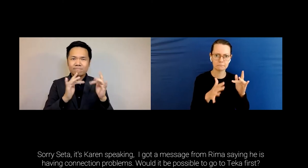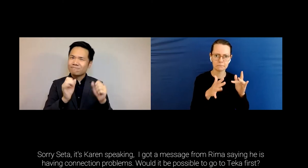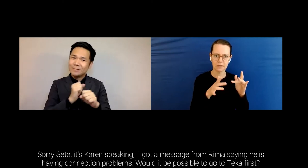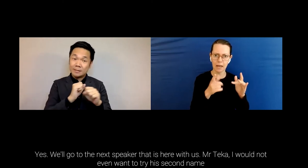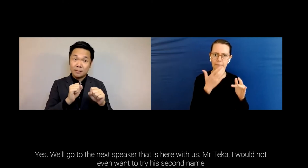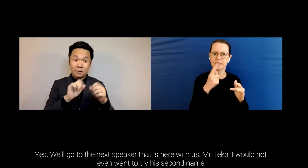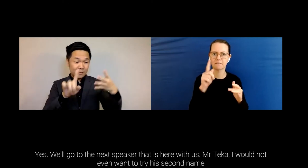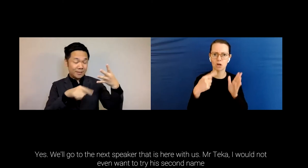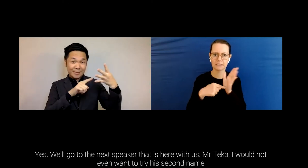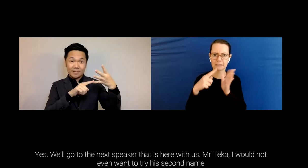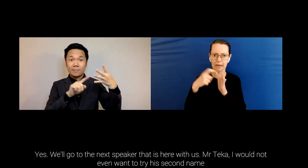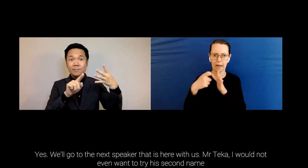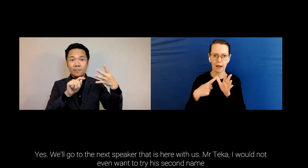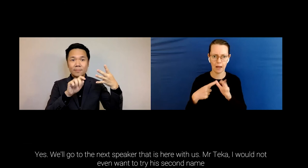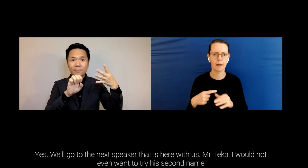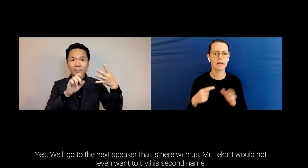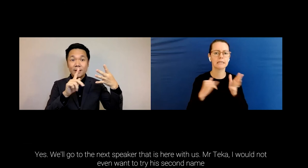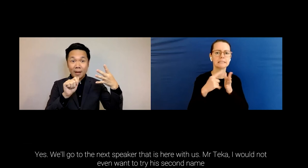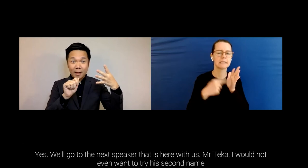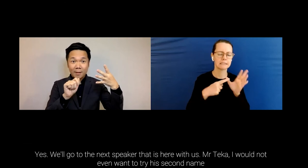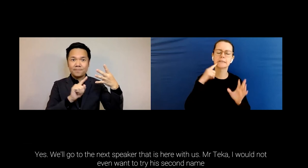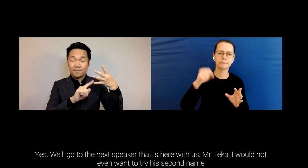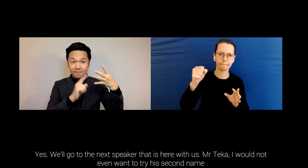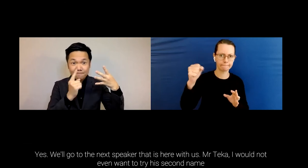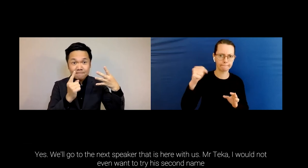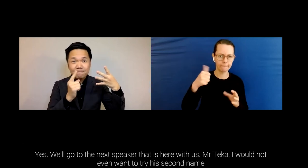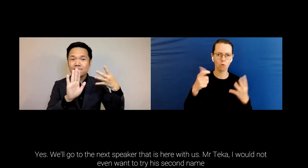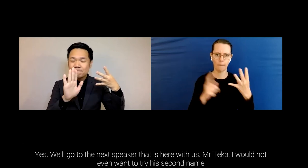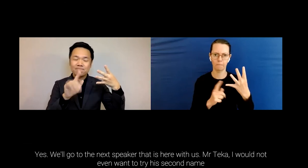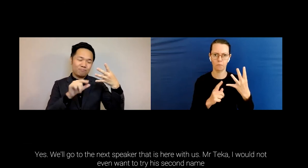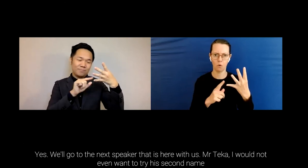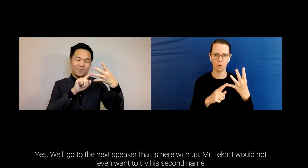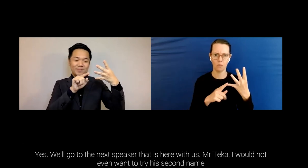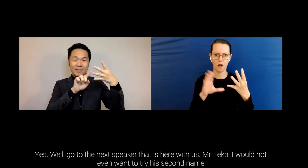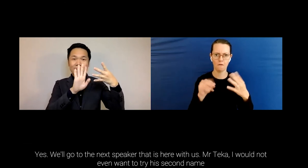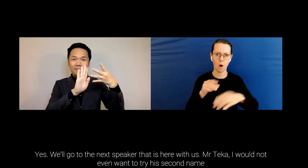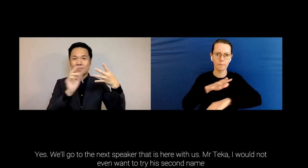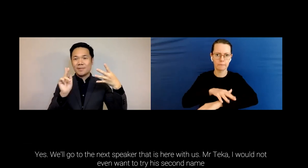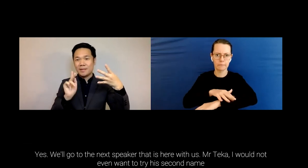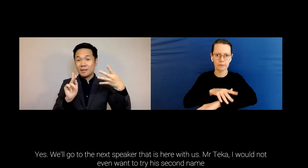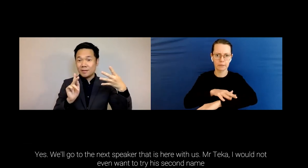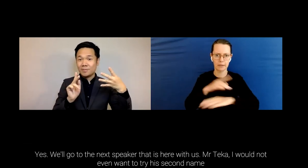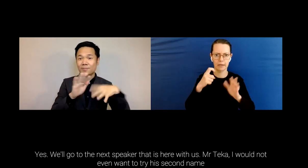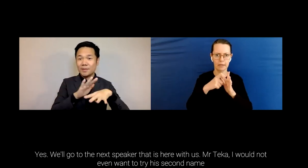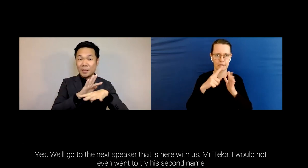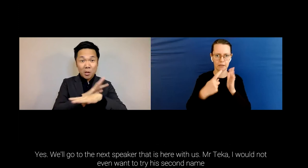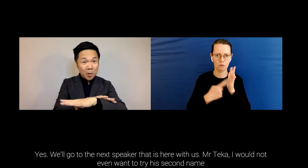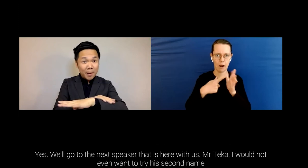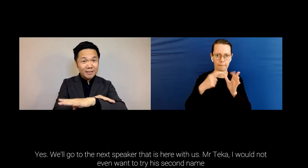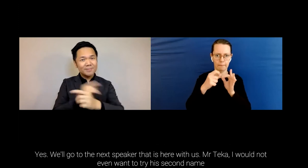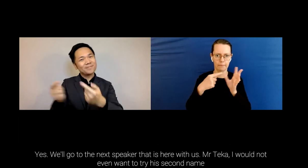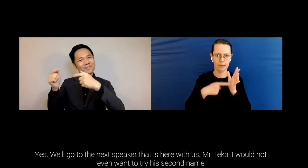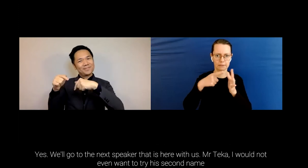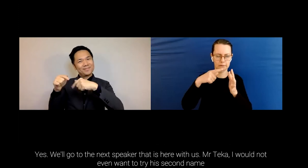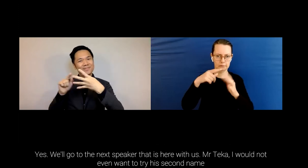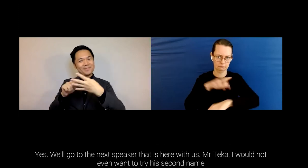Teka first? Yes, we'll go to our next speaker from Kiribati. Mr. Tekamangu. I would